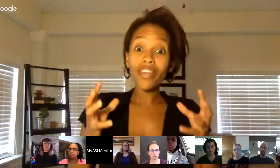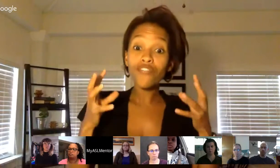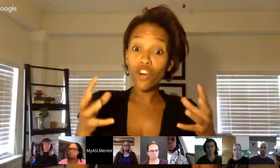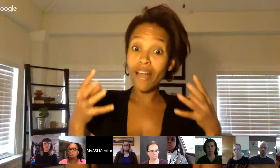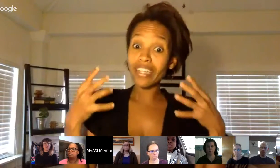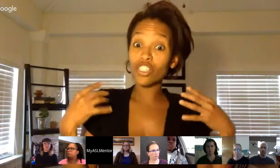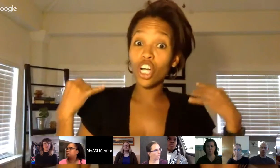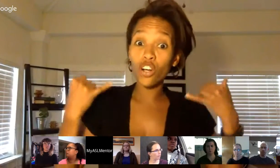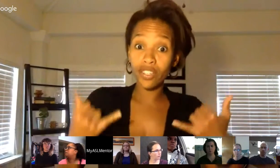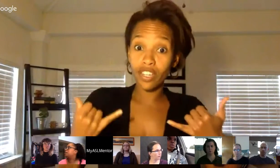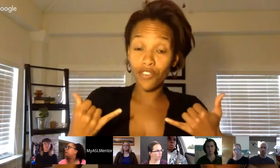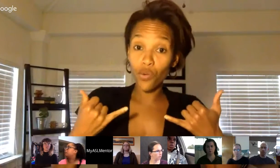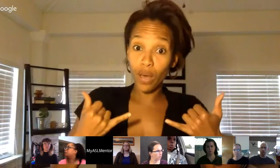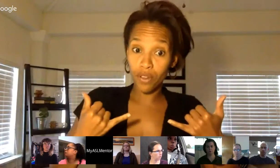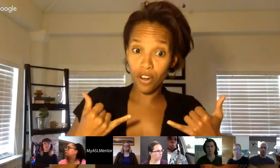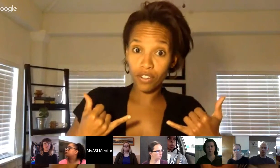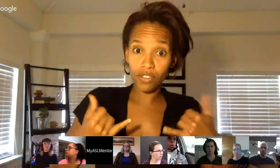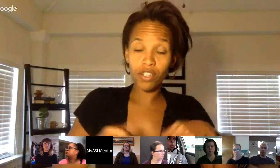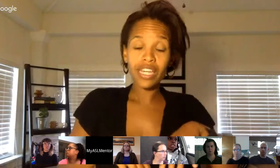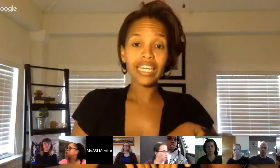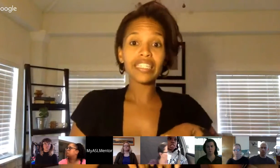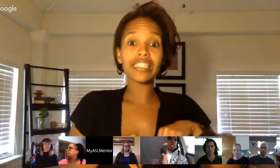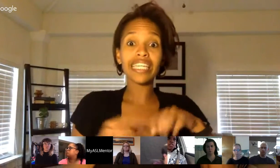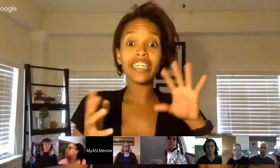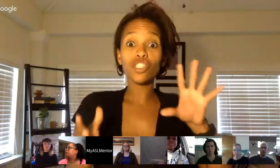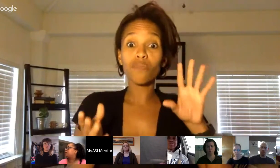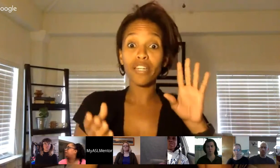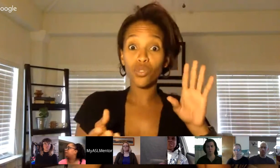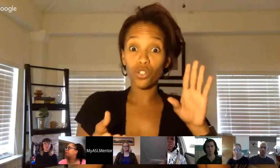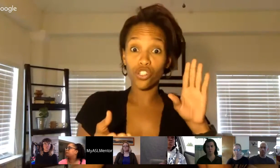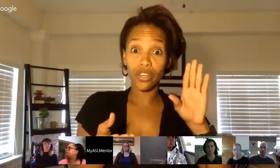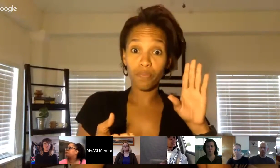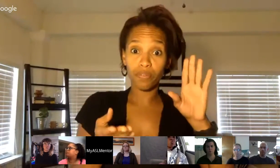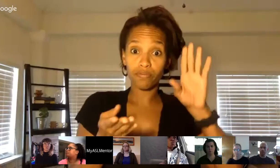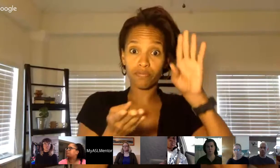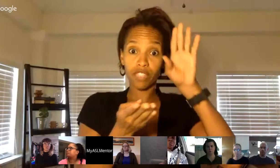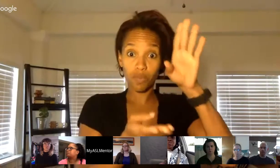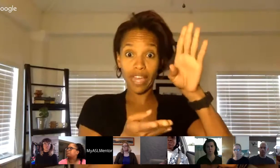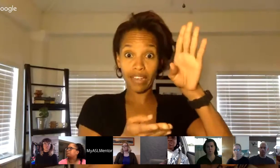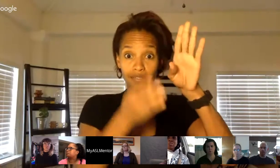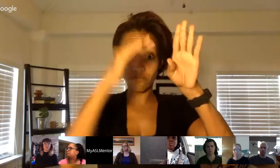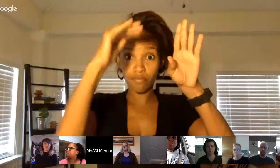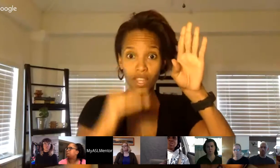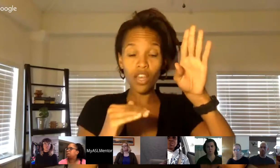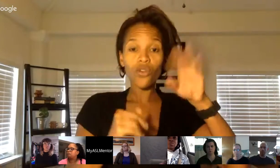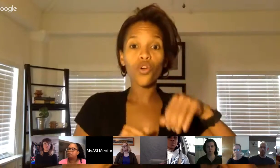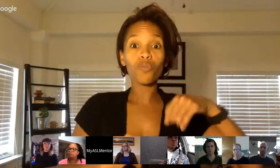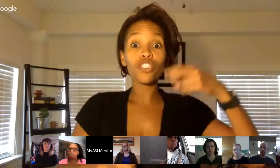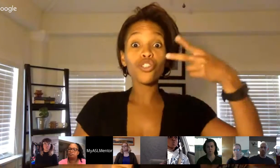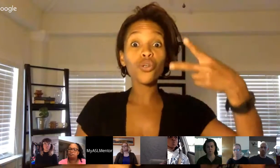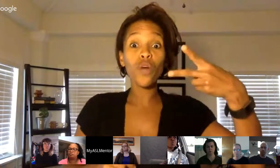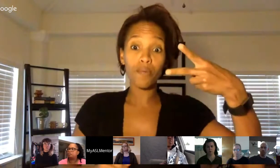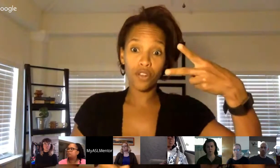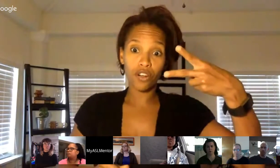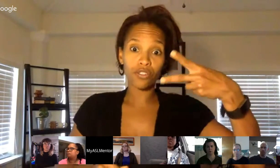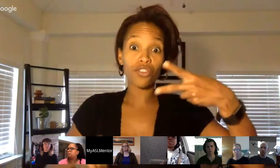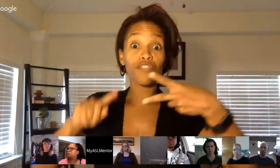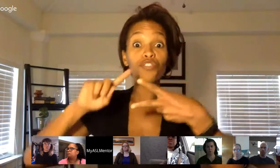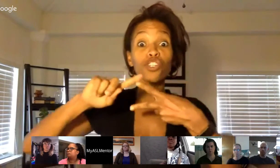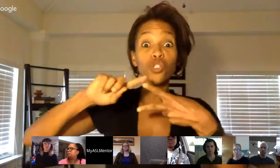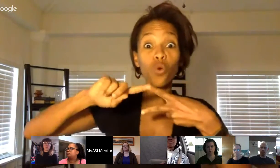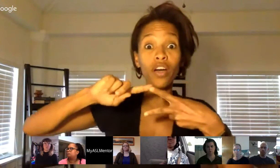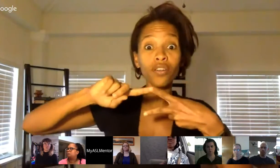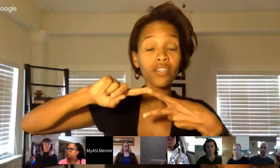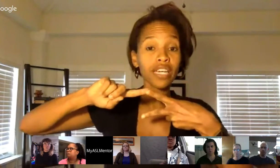the way the format is currently for the webinars is each mentorship span, there will be 2 webinars.